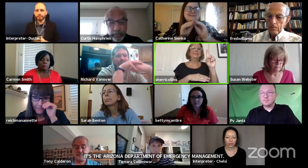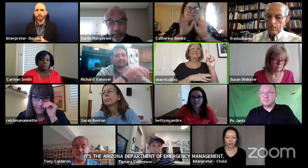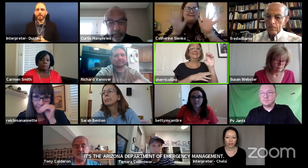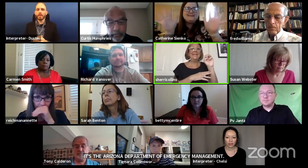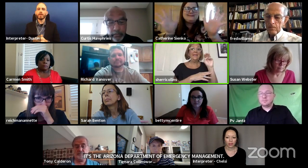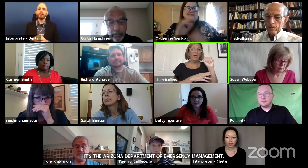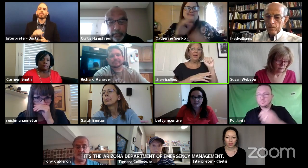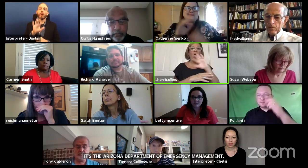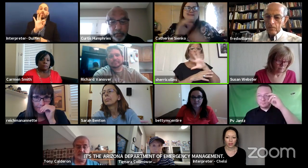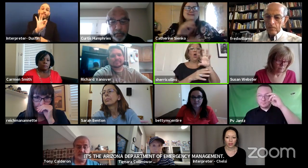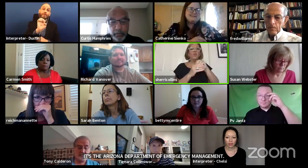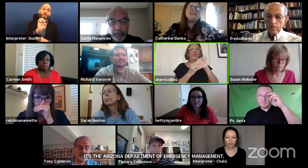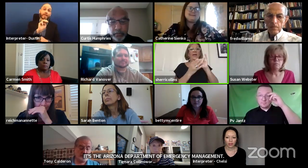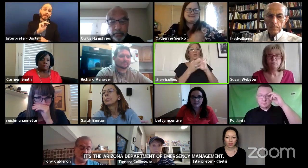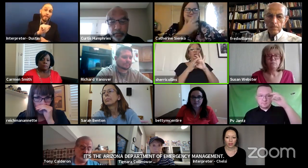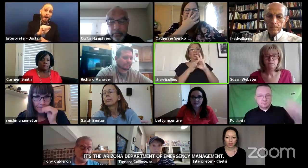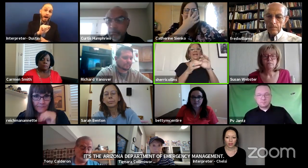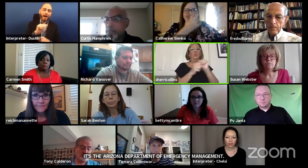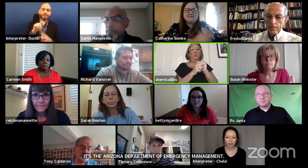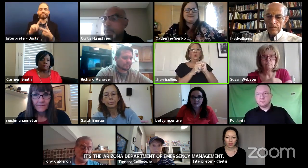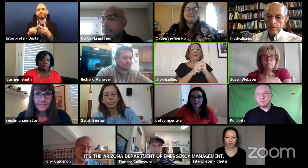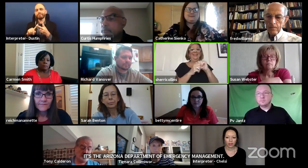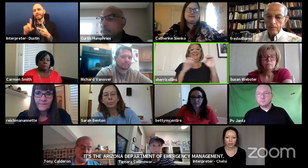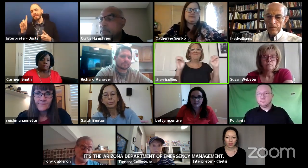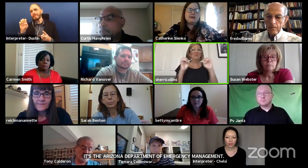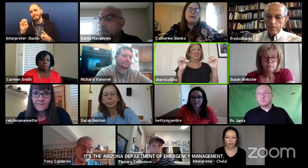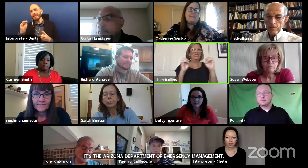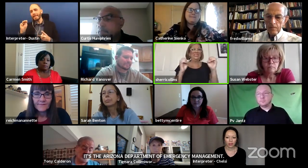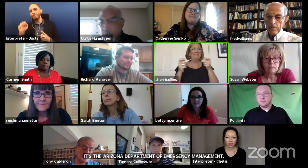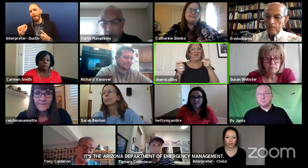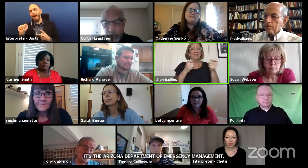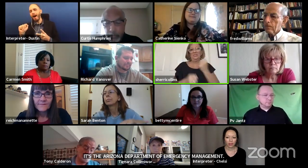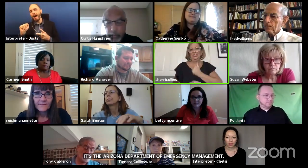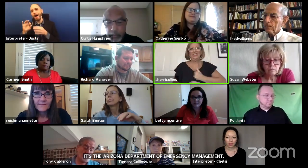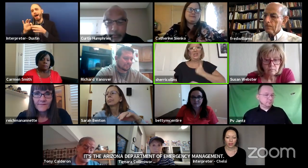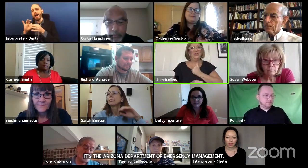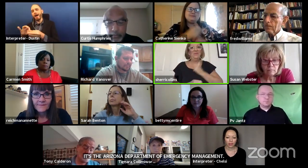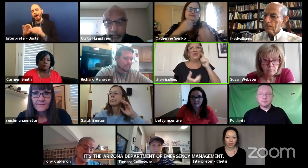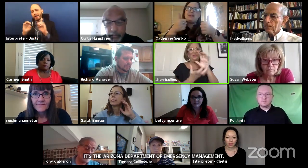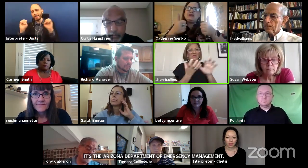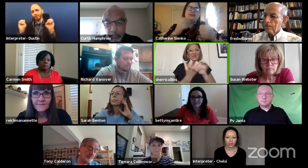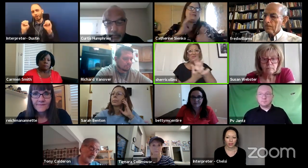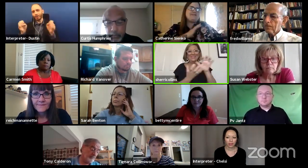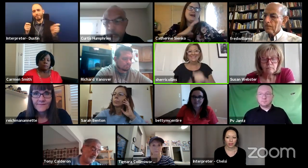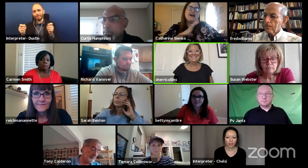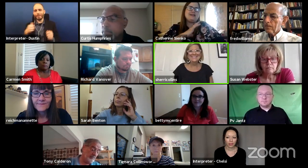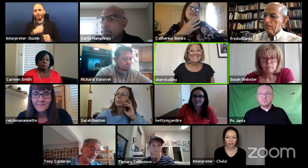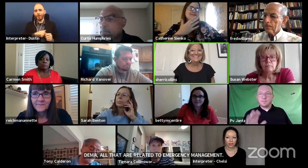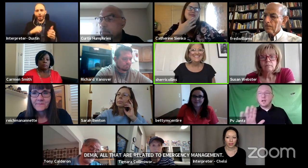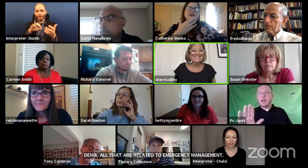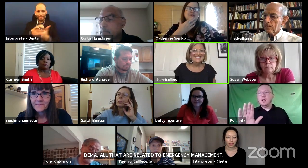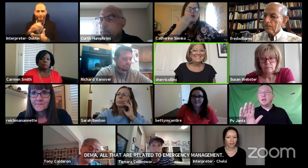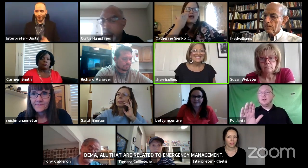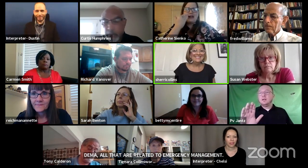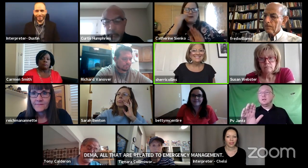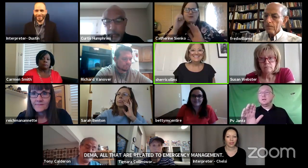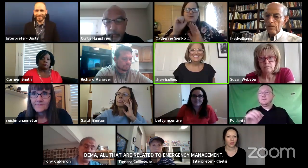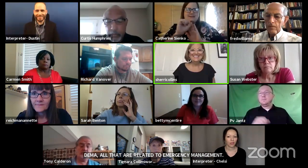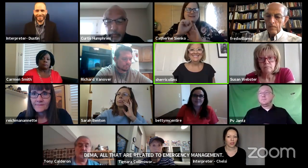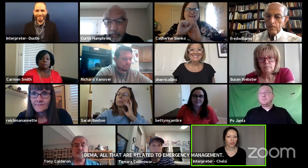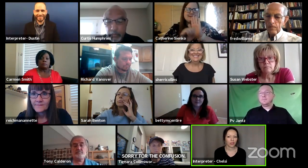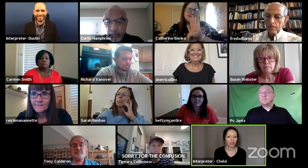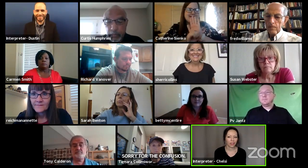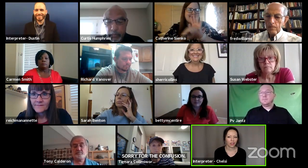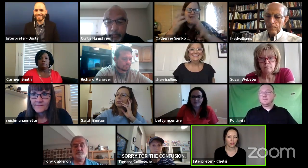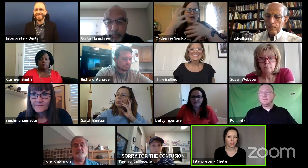FEMA, DEMA, all of that are related with emergency management. Sorry for the confusion. No,